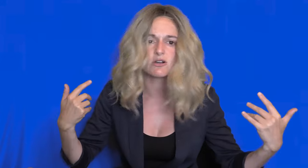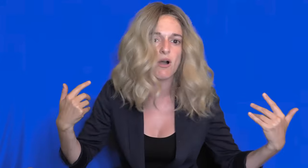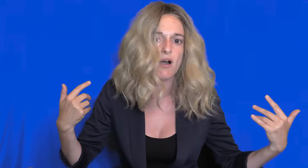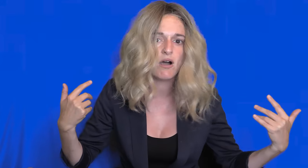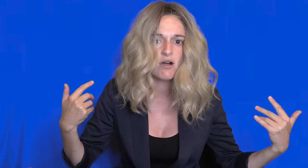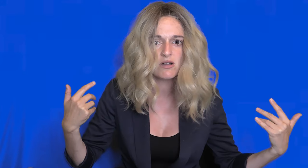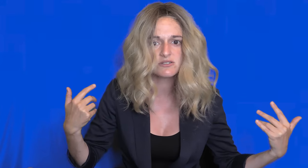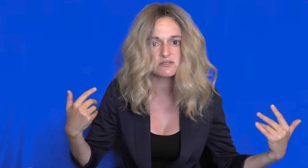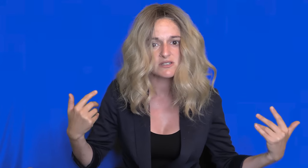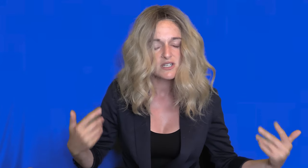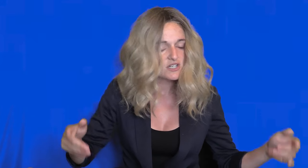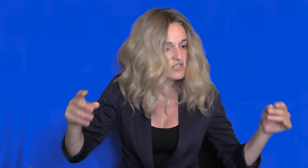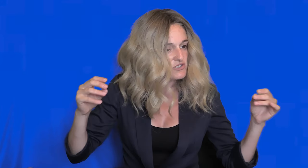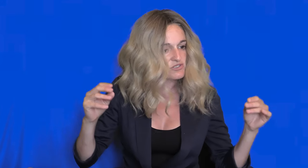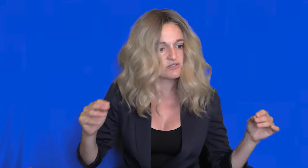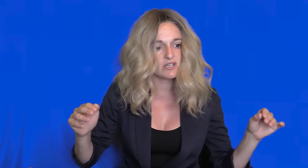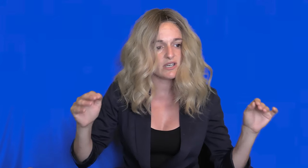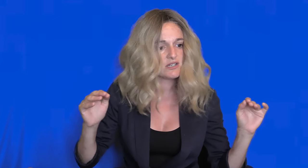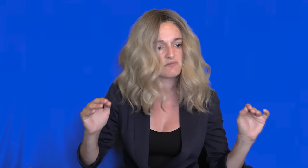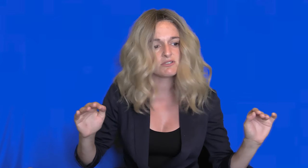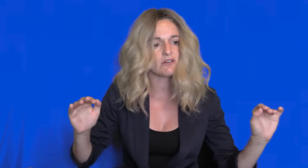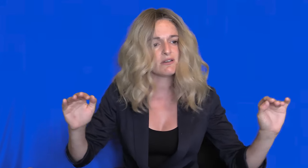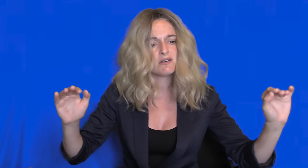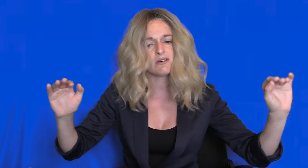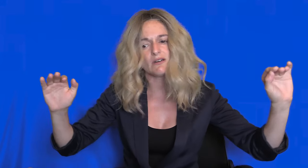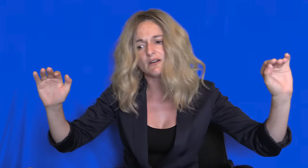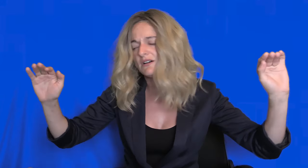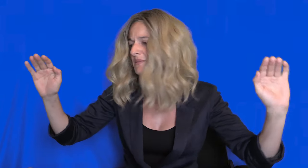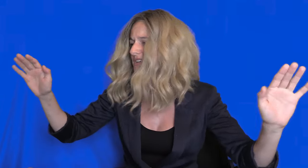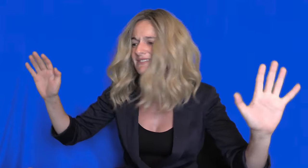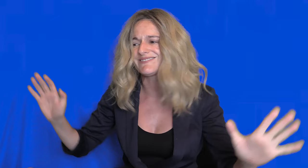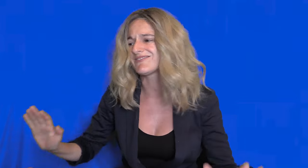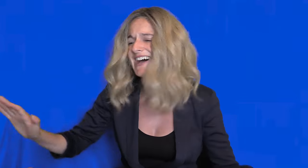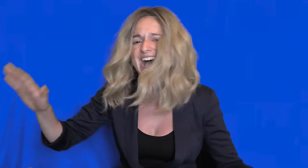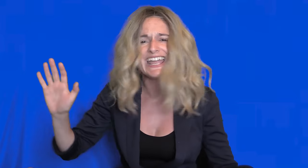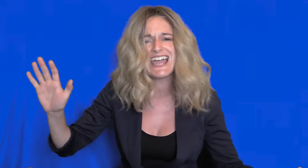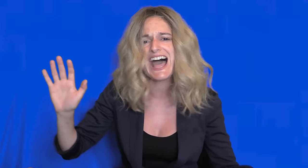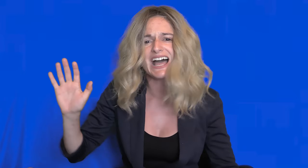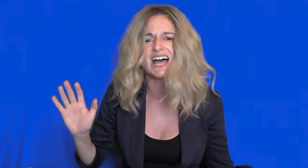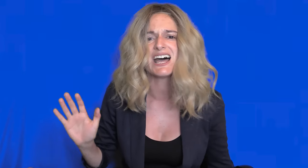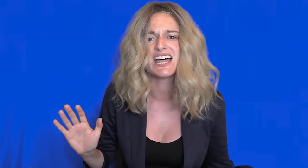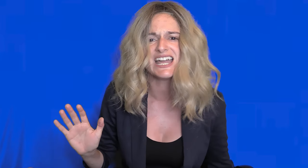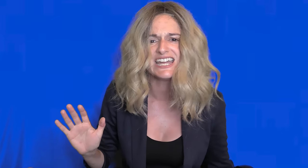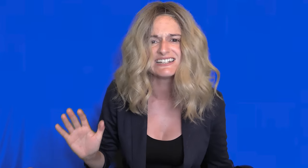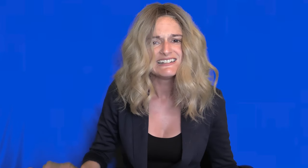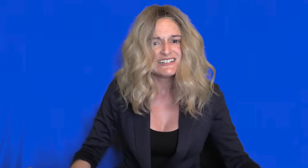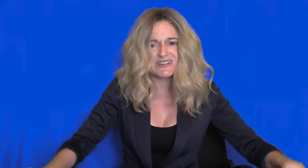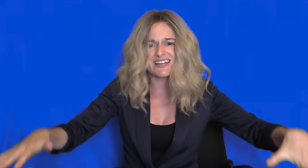cause Stand up and fight Because